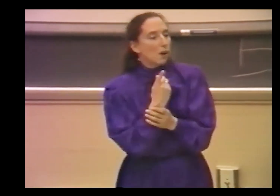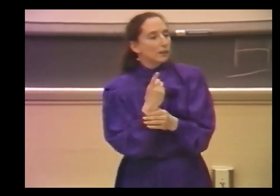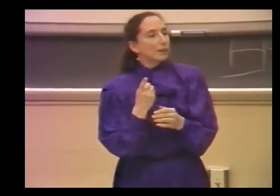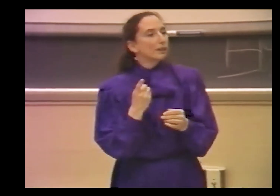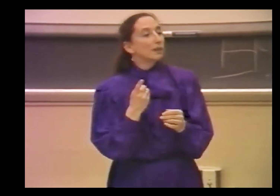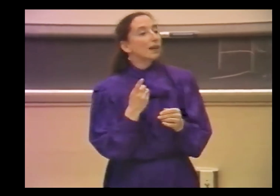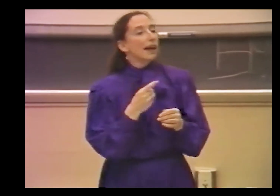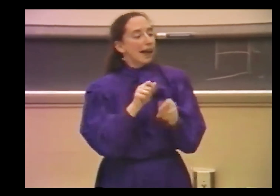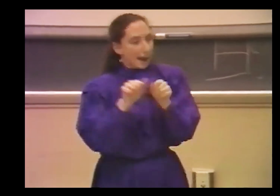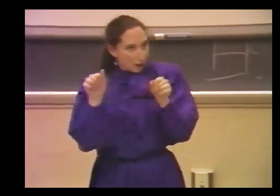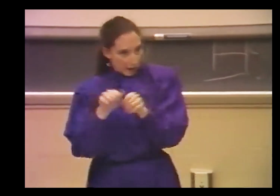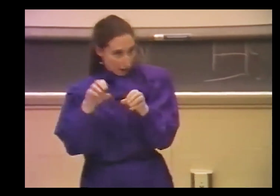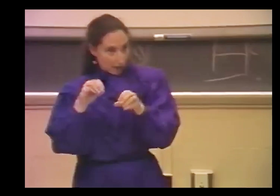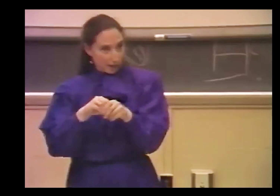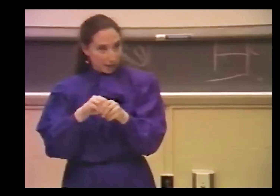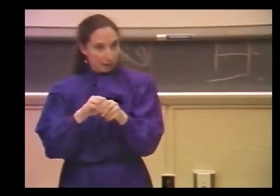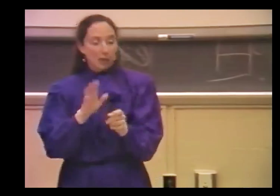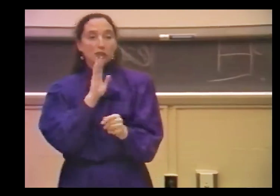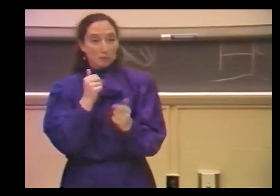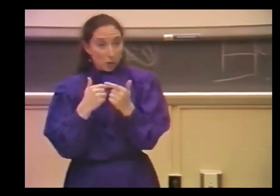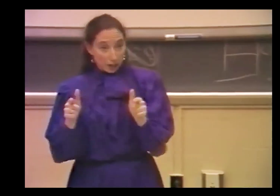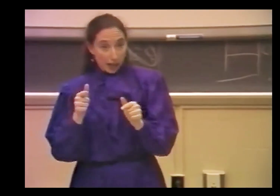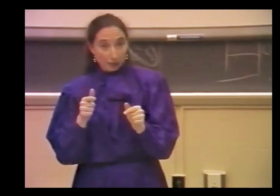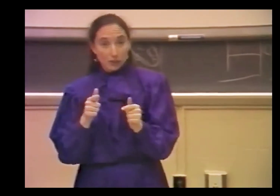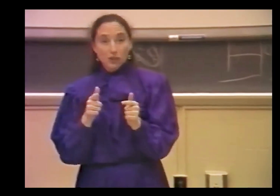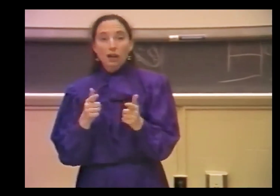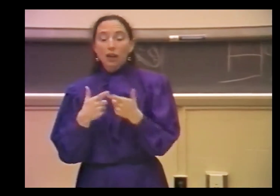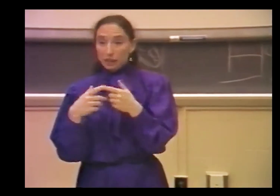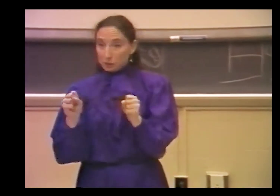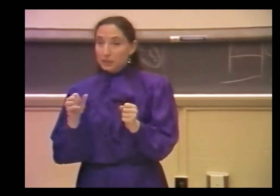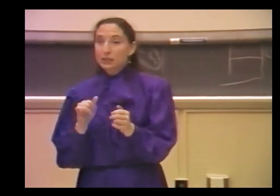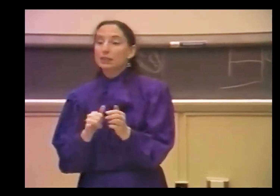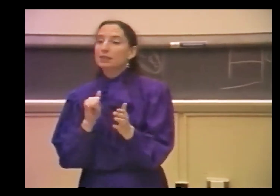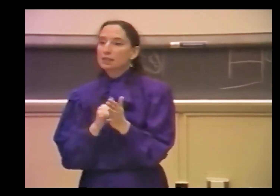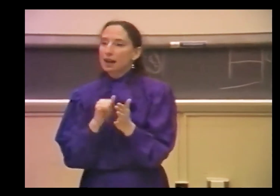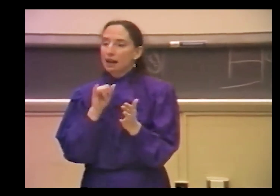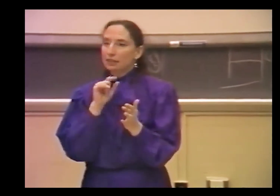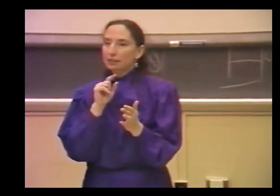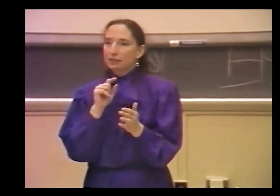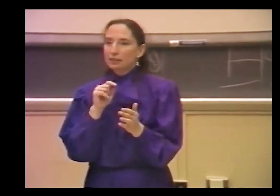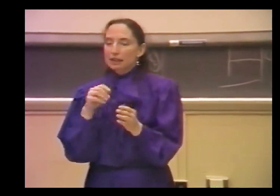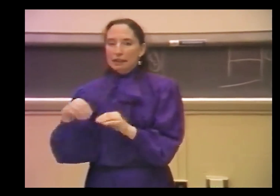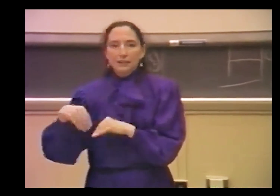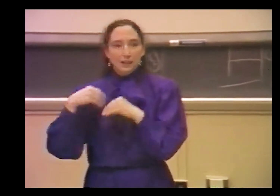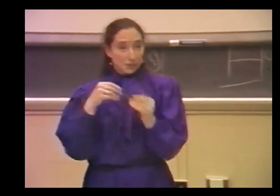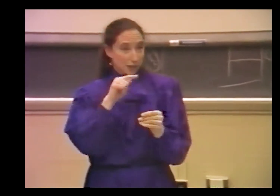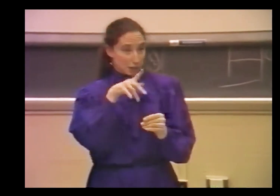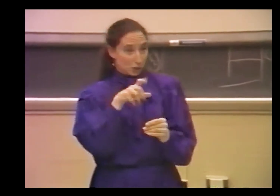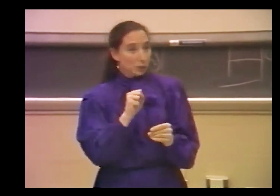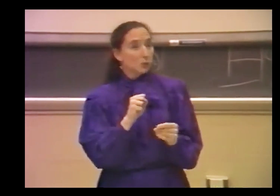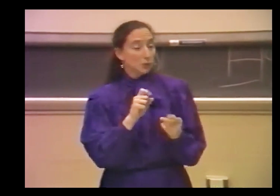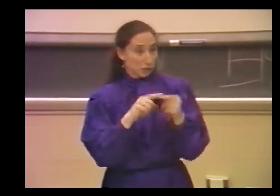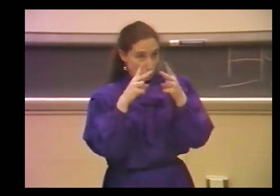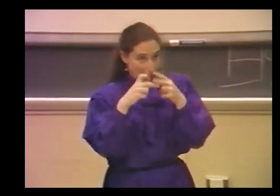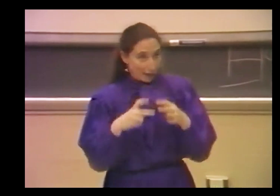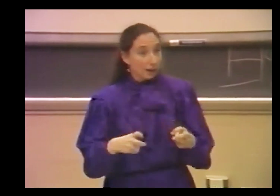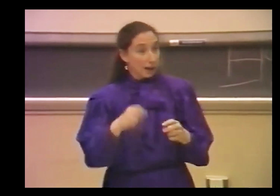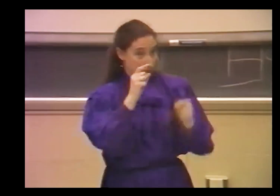one area in spoken language linguistics that gives us tools to analyze